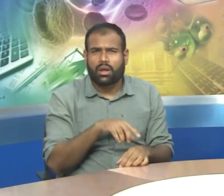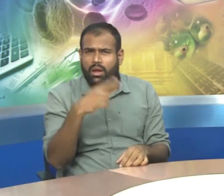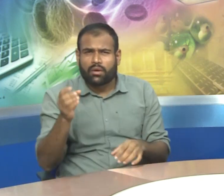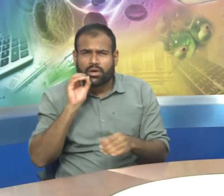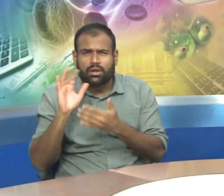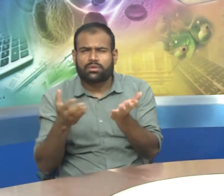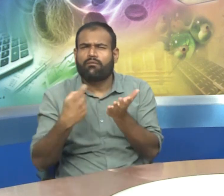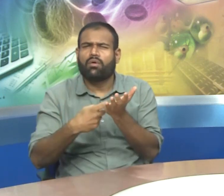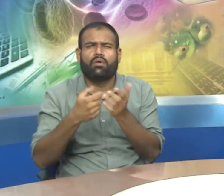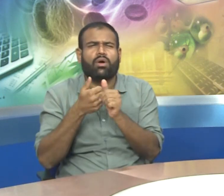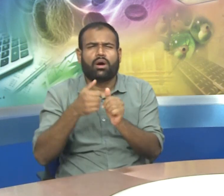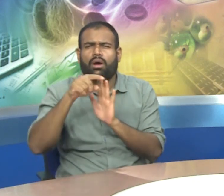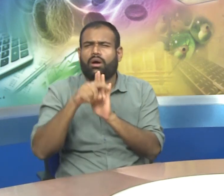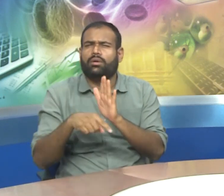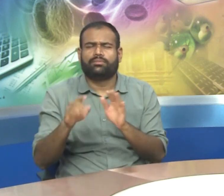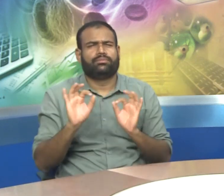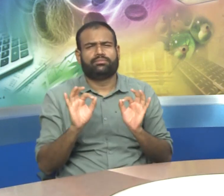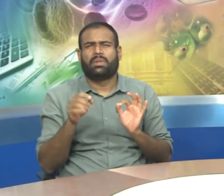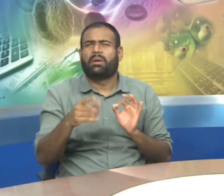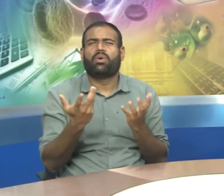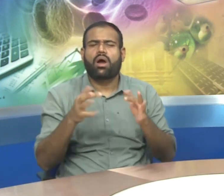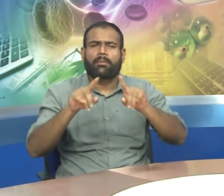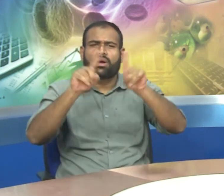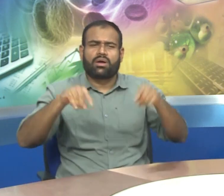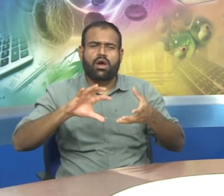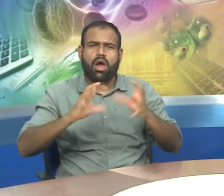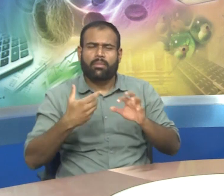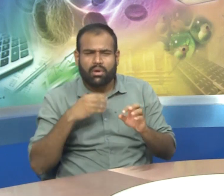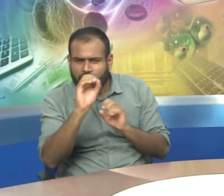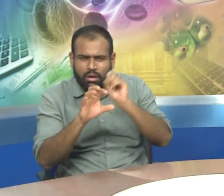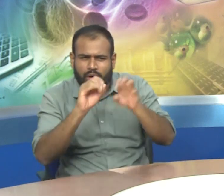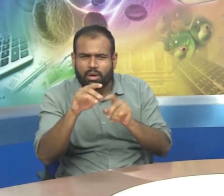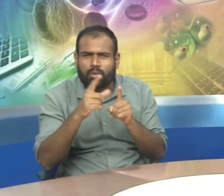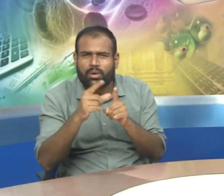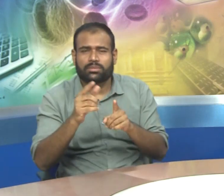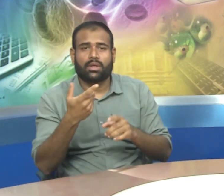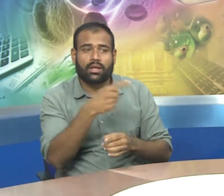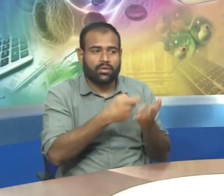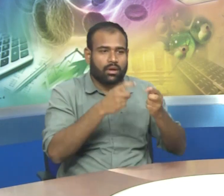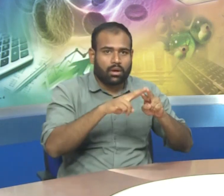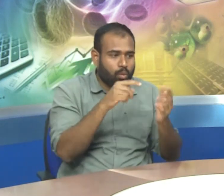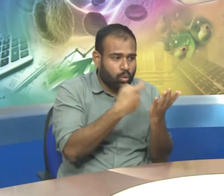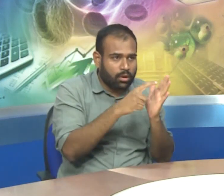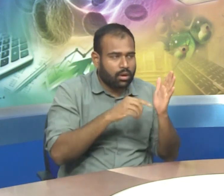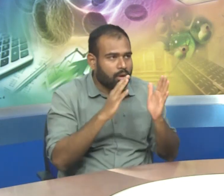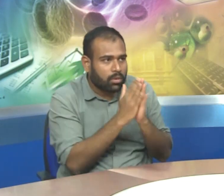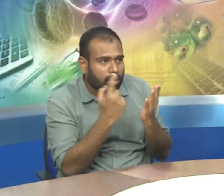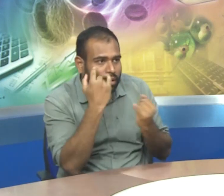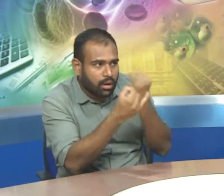to instruct the user. And the fourth point of information service explains it as it